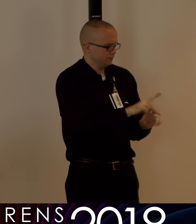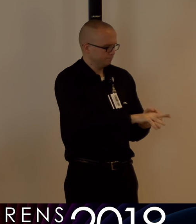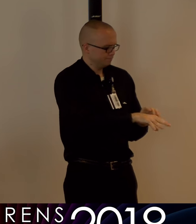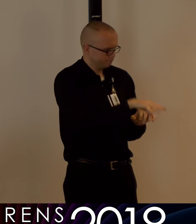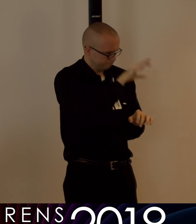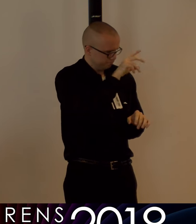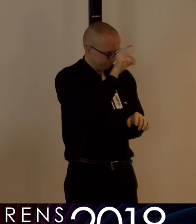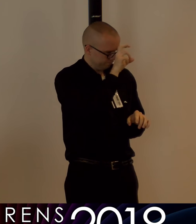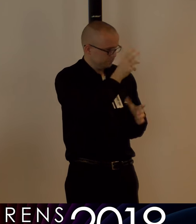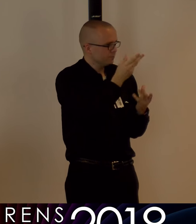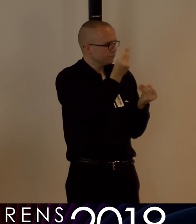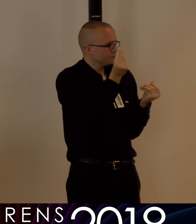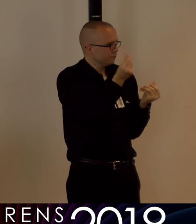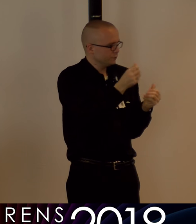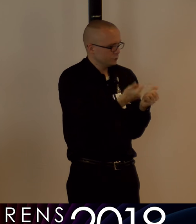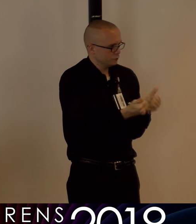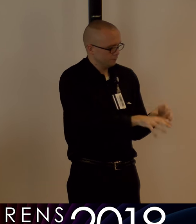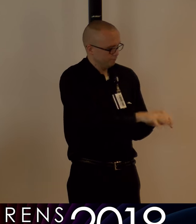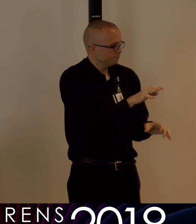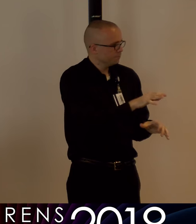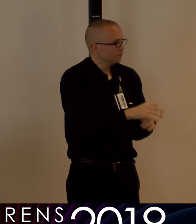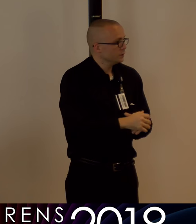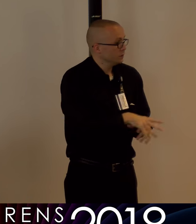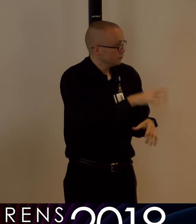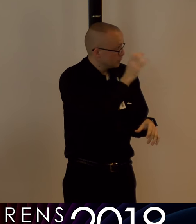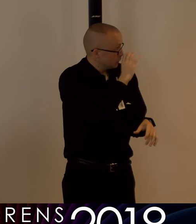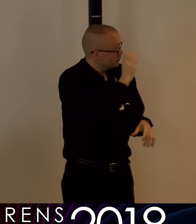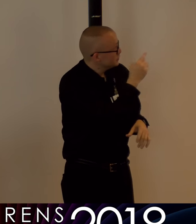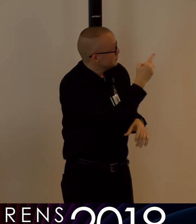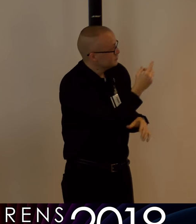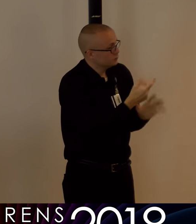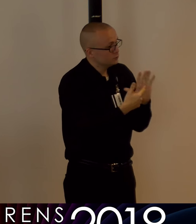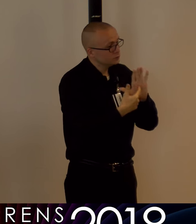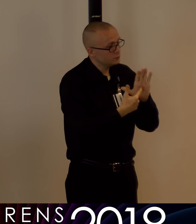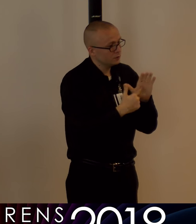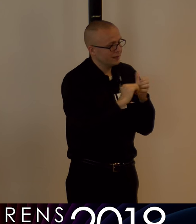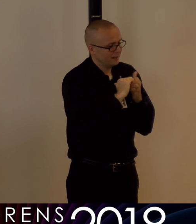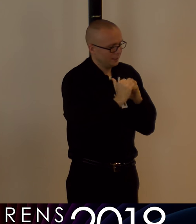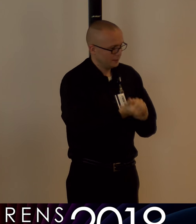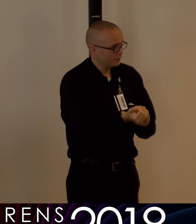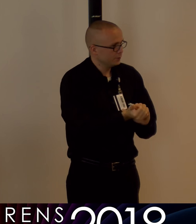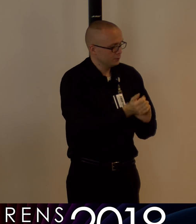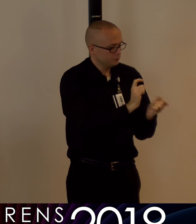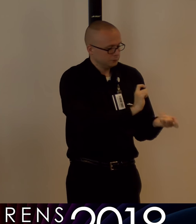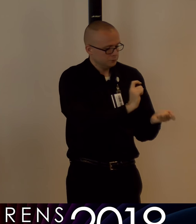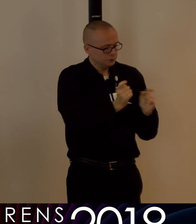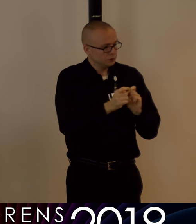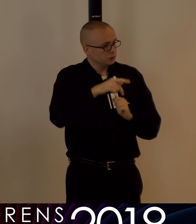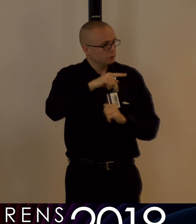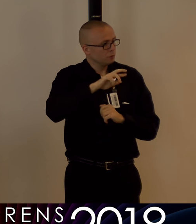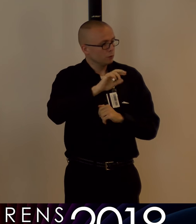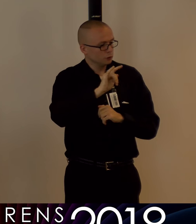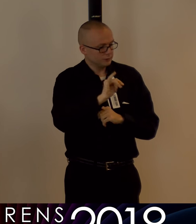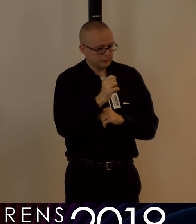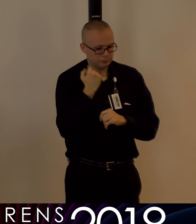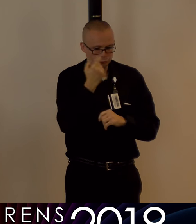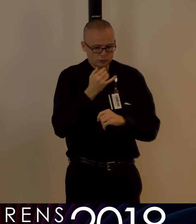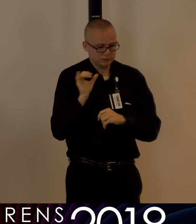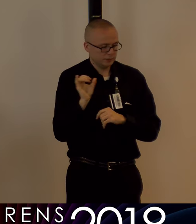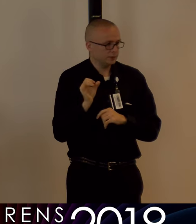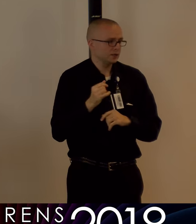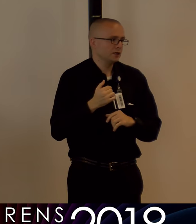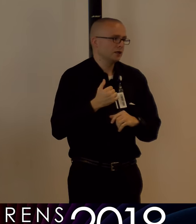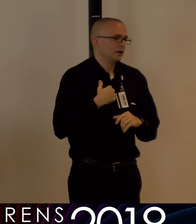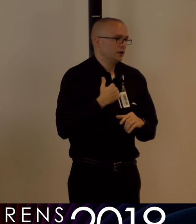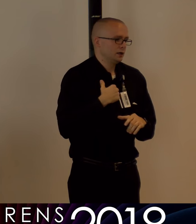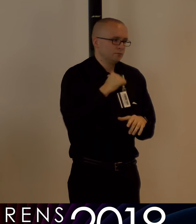out. What's shown here in the cartoon also is how this gene does get turned into protein and what the protein looks like. And I